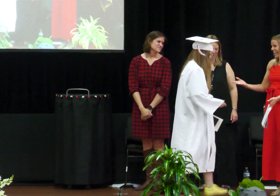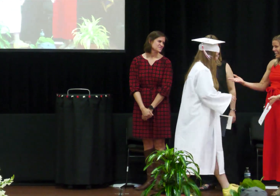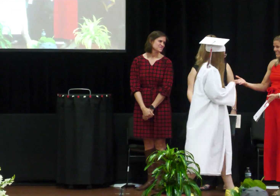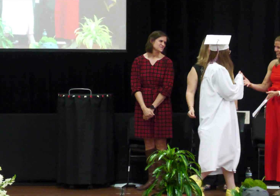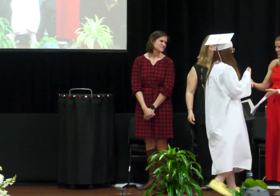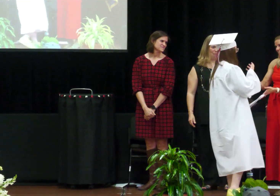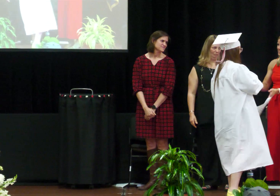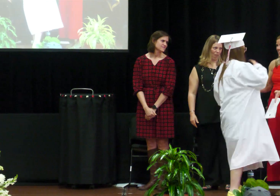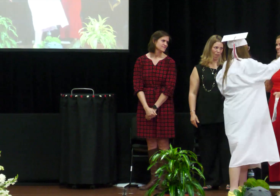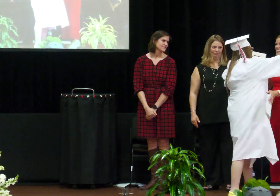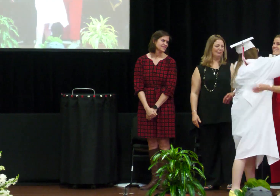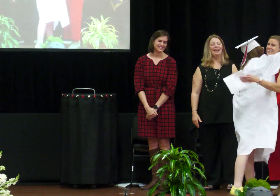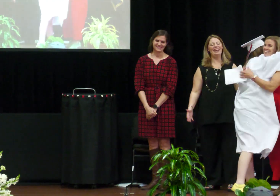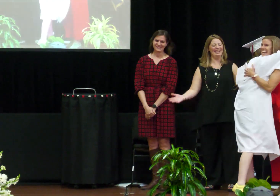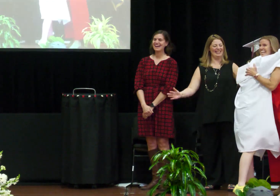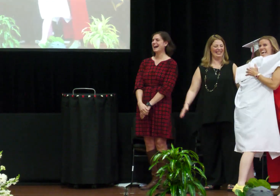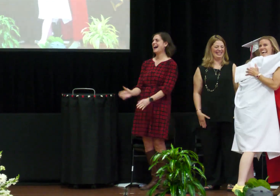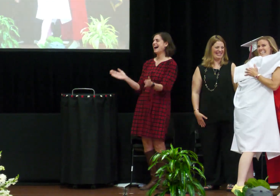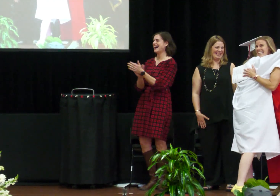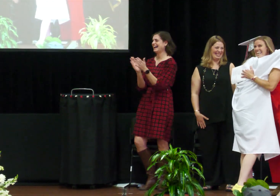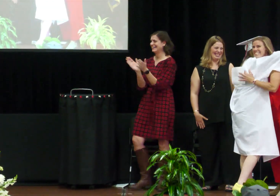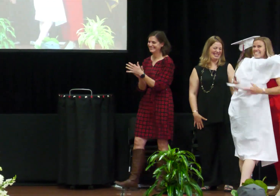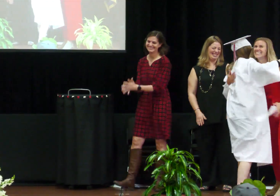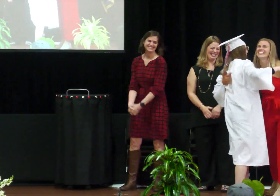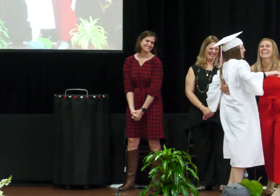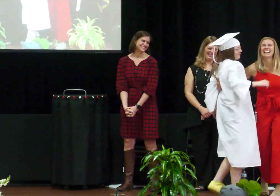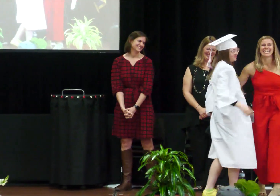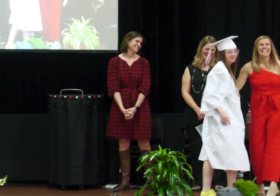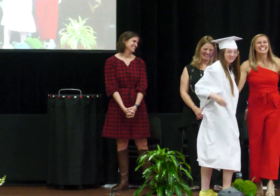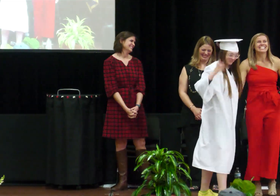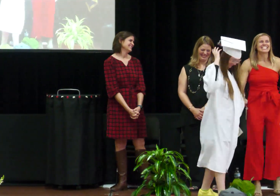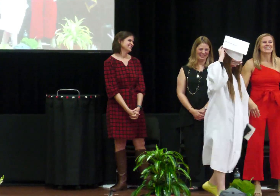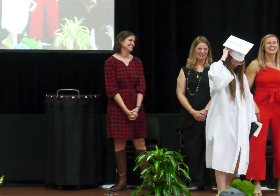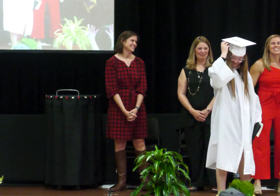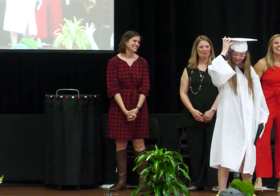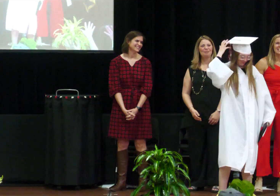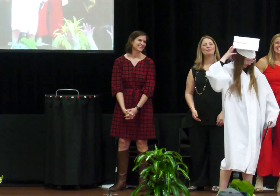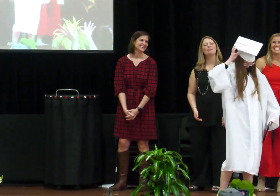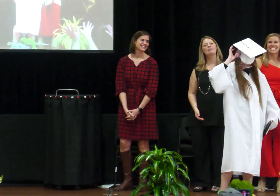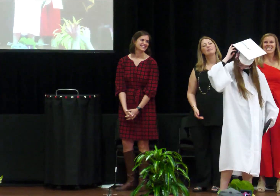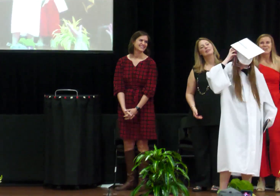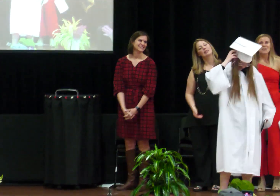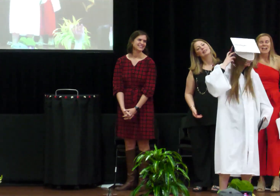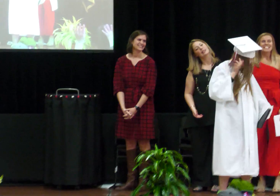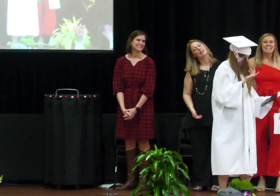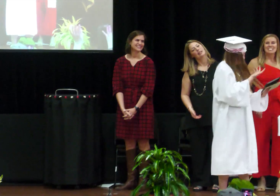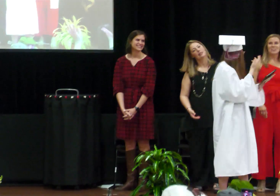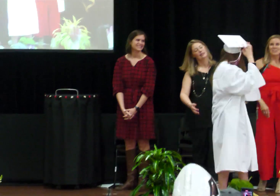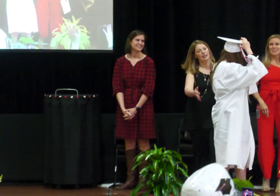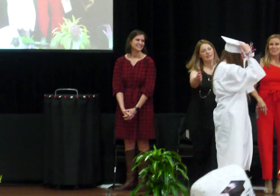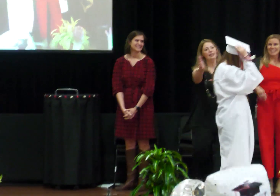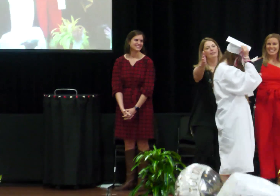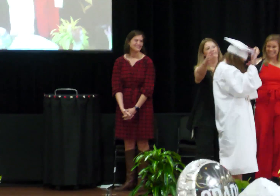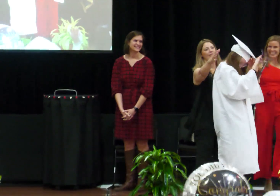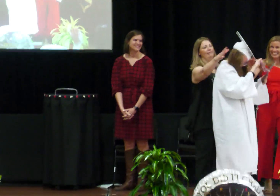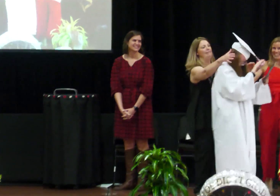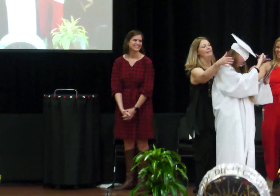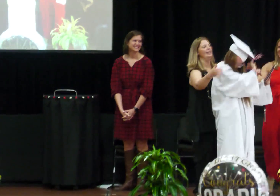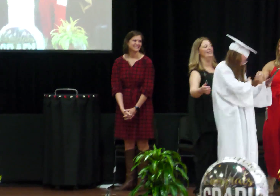To hug, handshake, whatever. Fine, I get a hug too. She's turning west. Tassel, you're good, you're good. From right